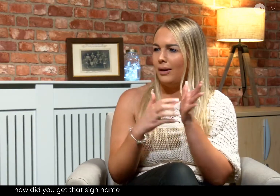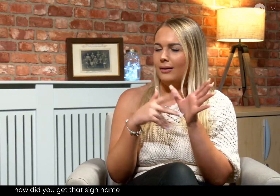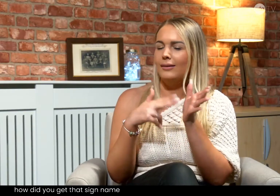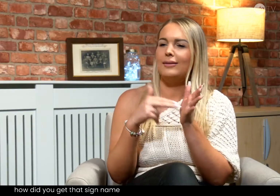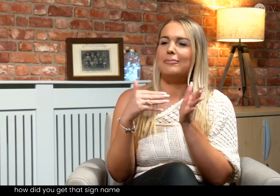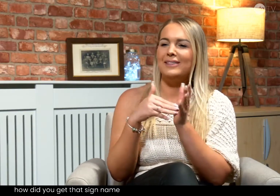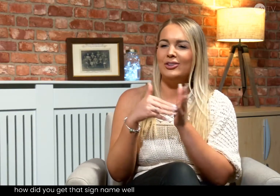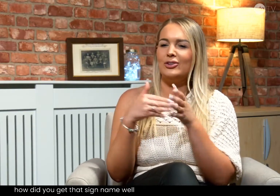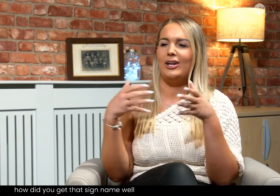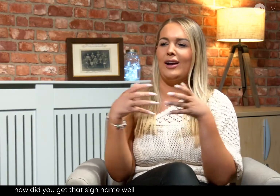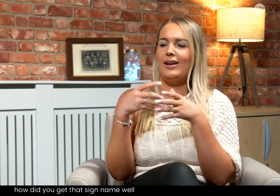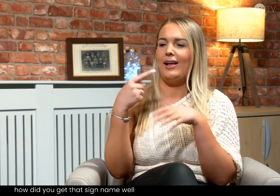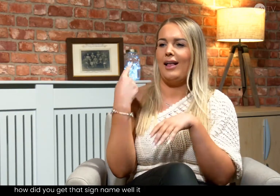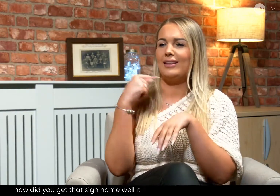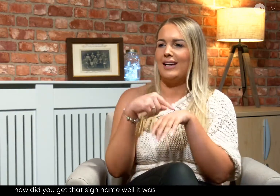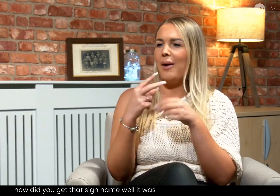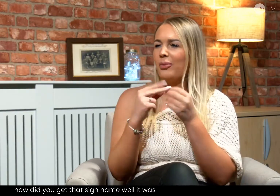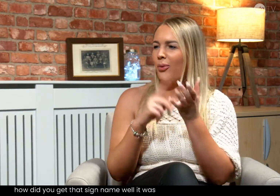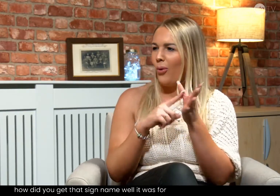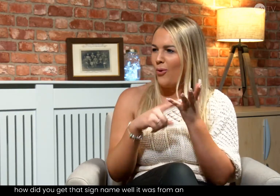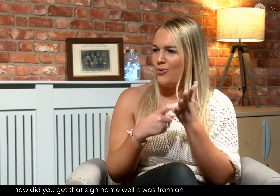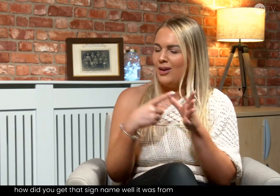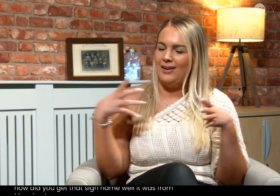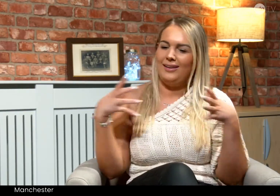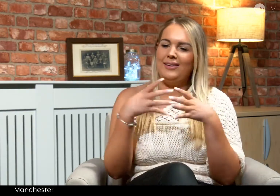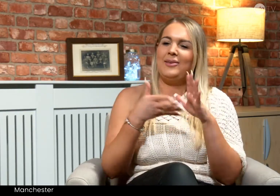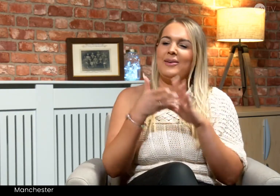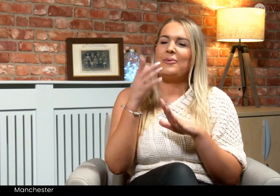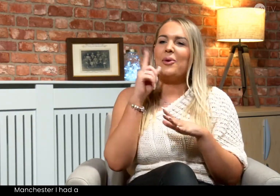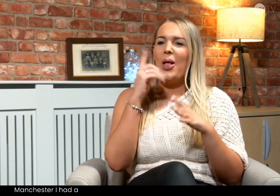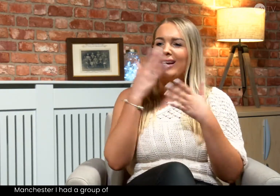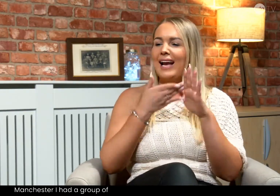it was from Manchester. I had a group of friends.